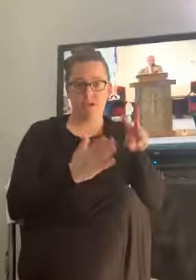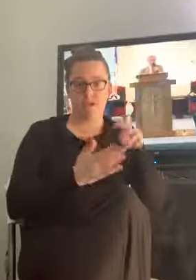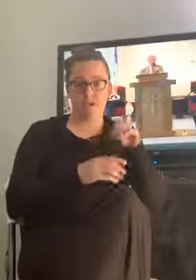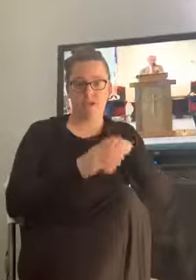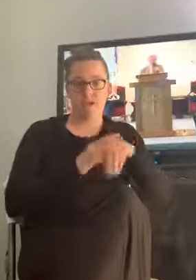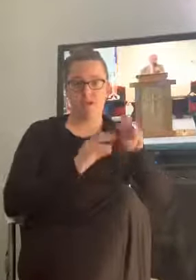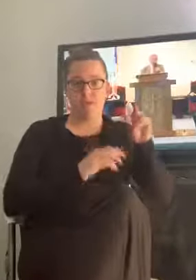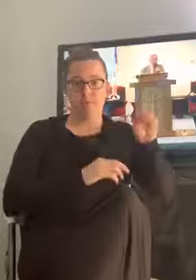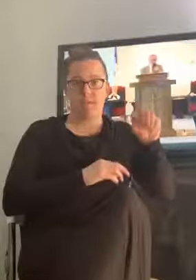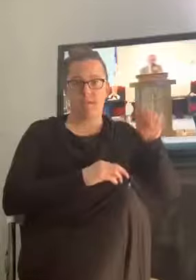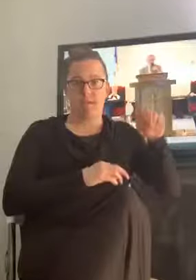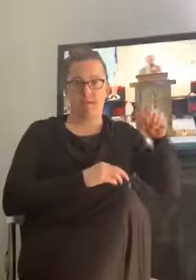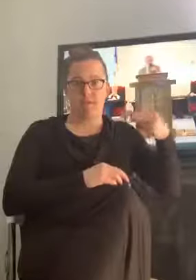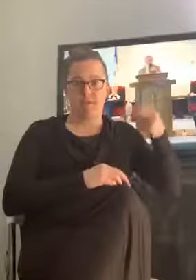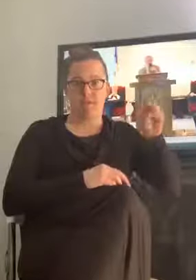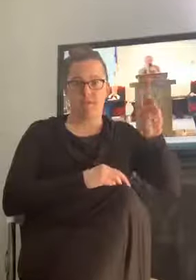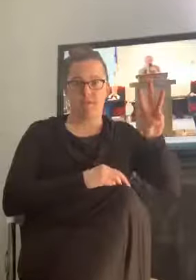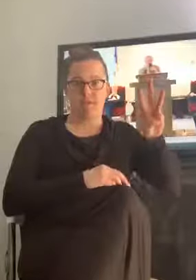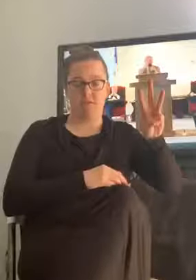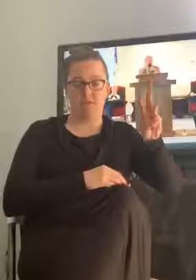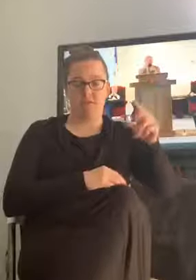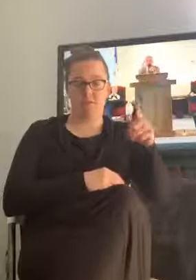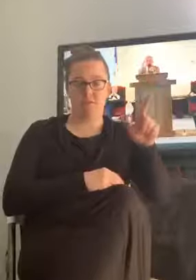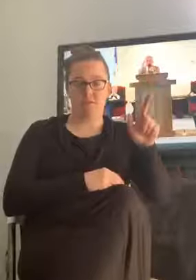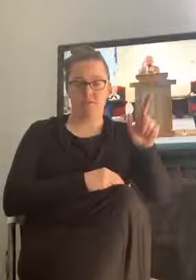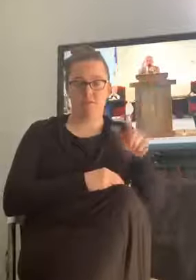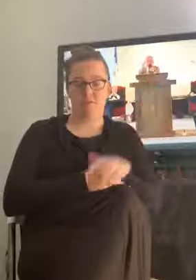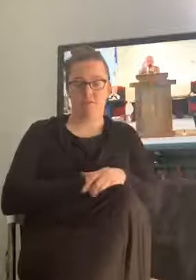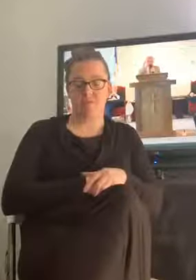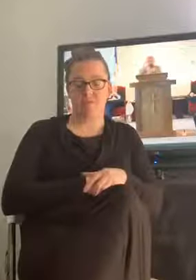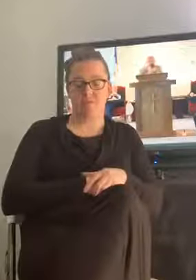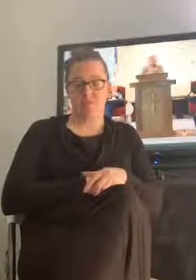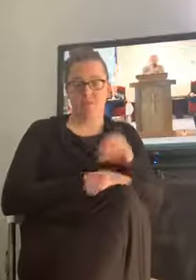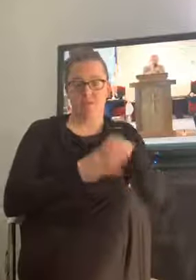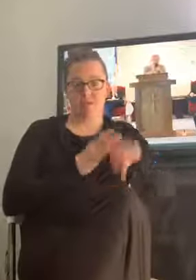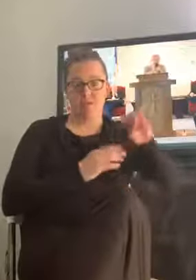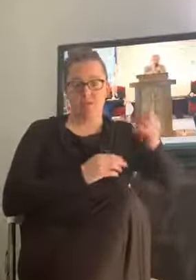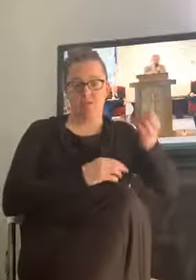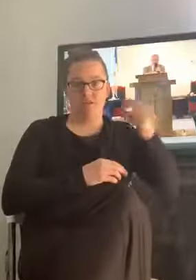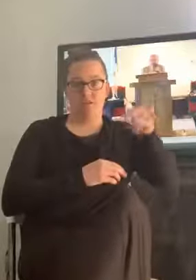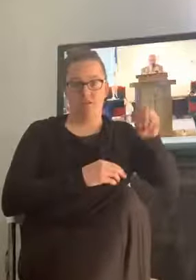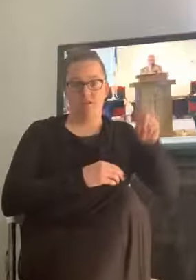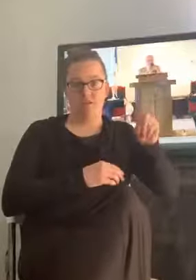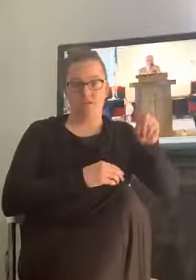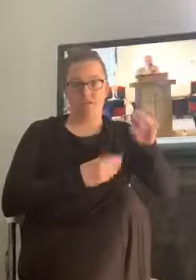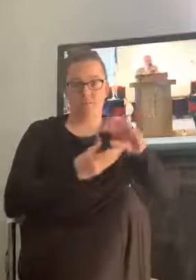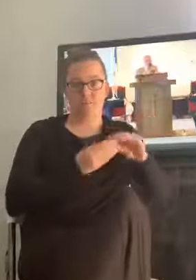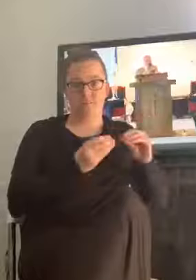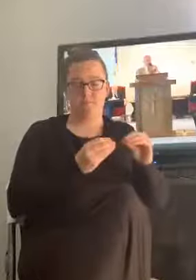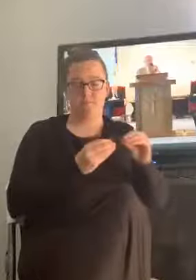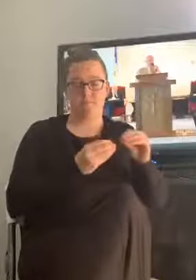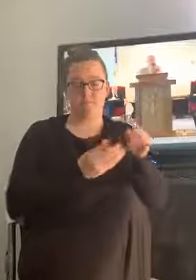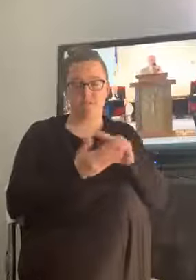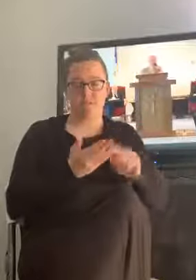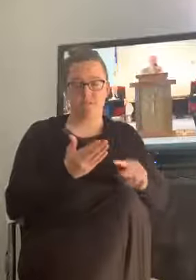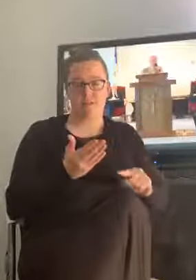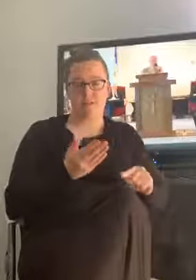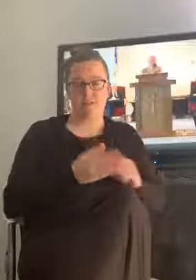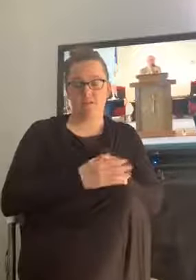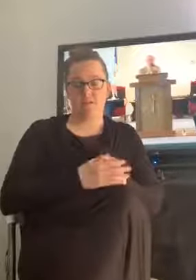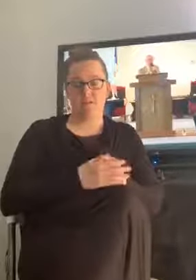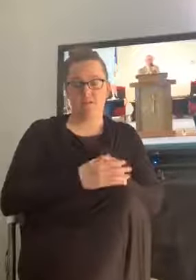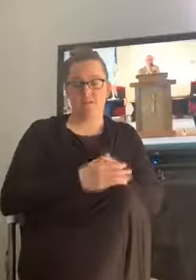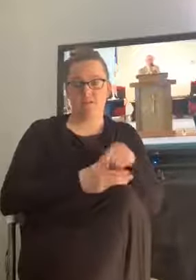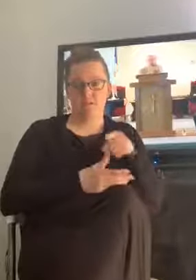But in John's account of the triumphant entry, John 12, 13, you will read where